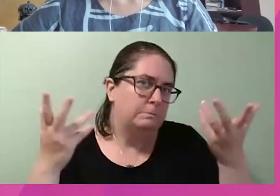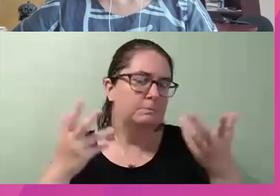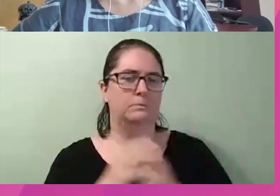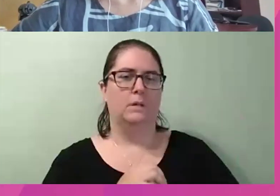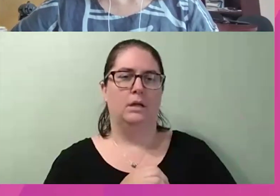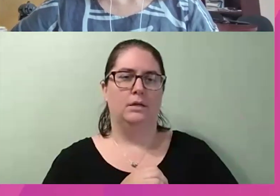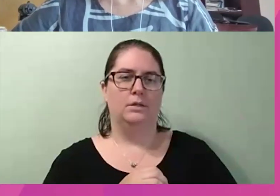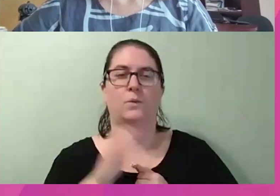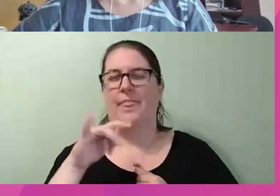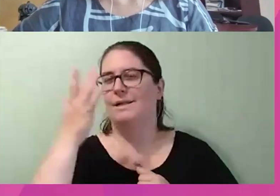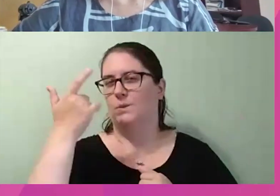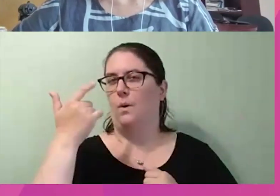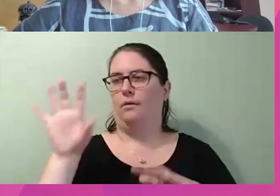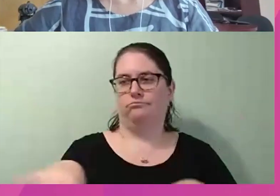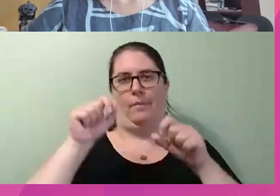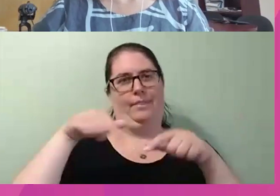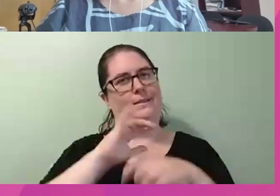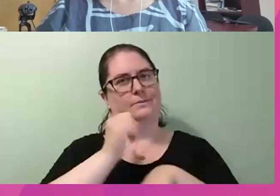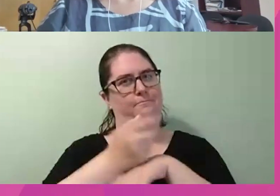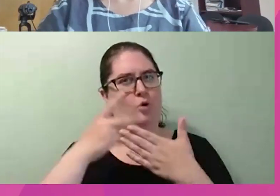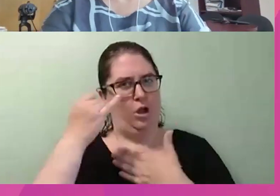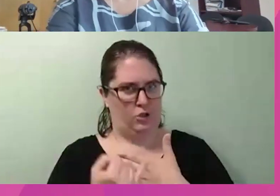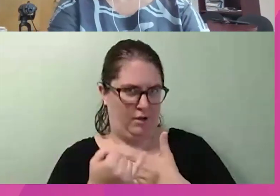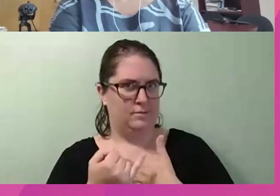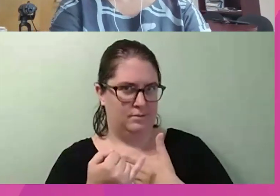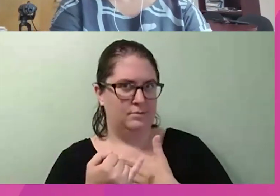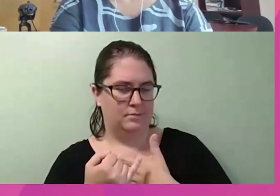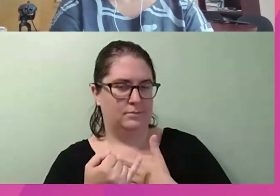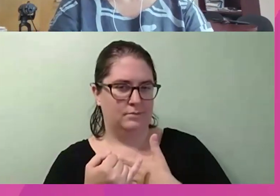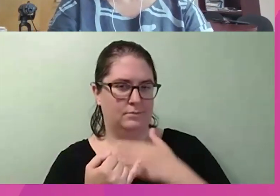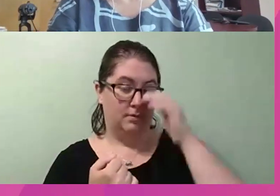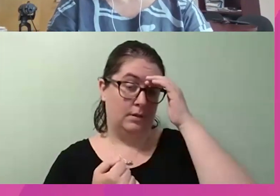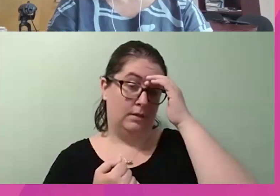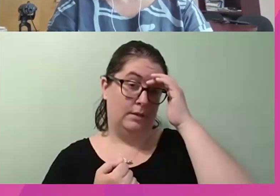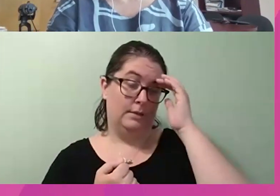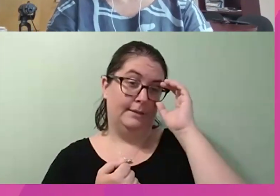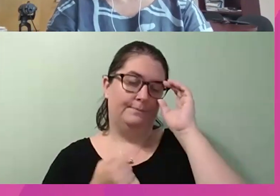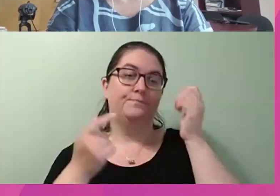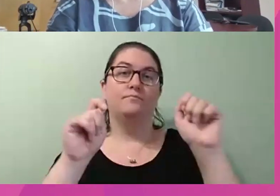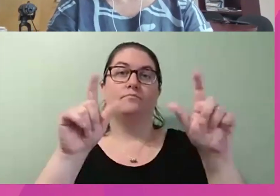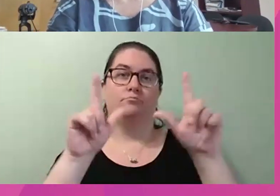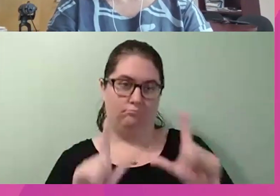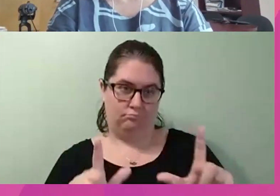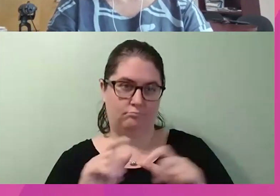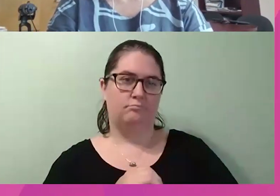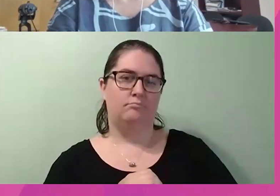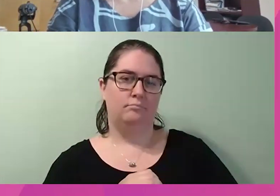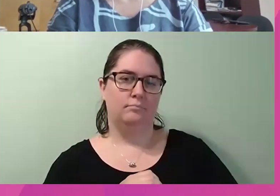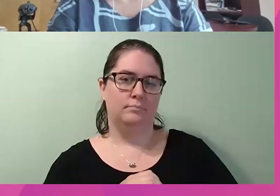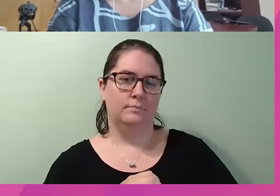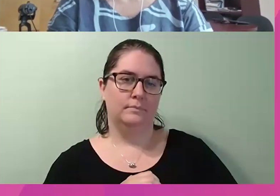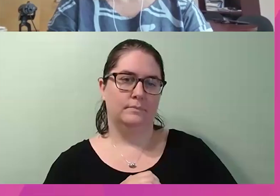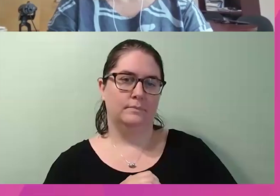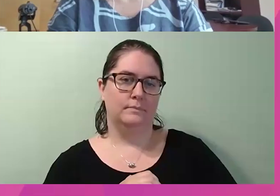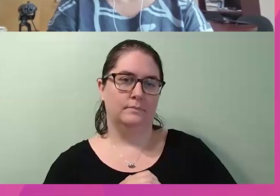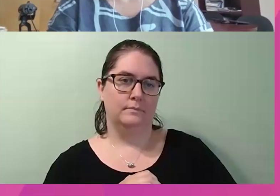why we do what we do and what kind of with the focus of our work. So on the next slide, we